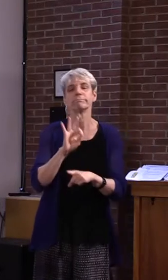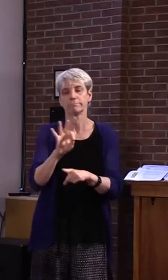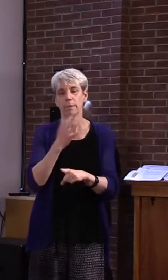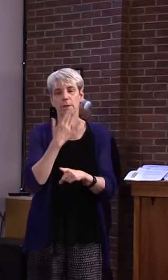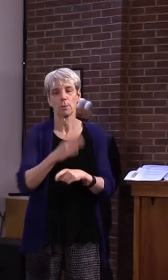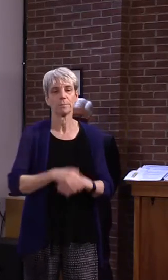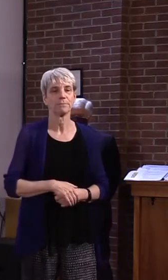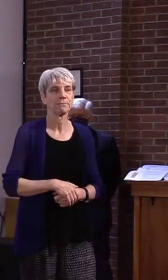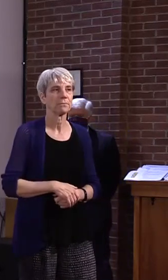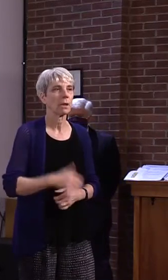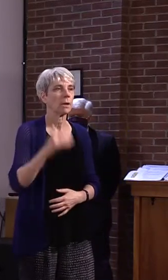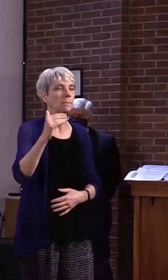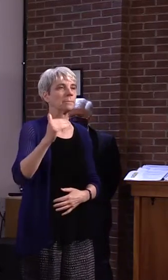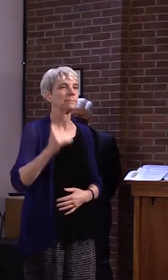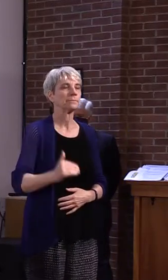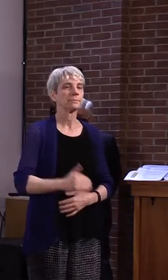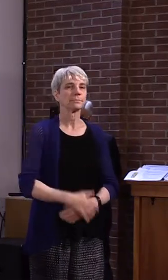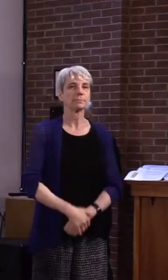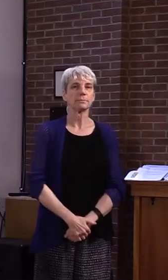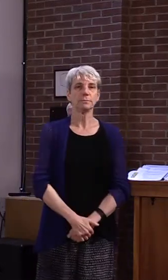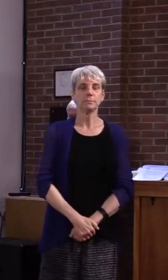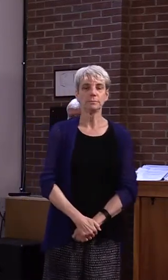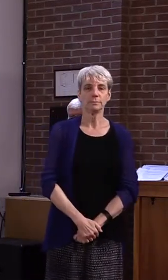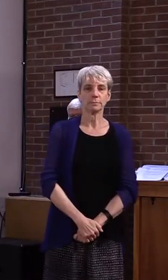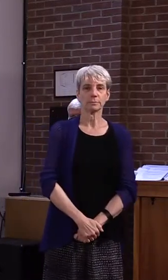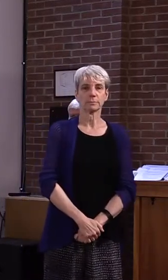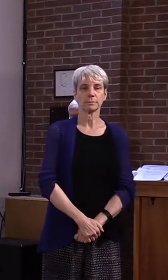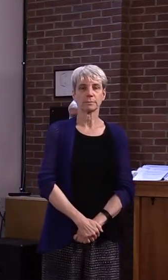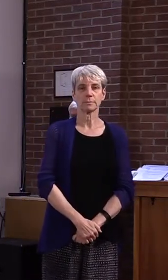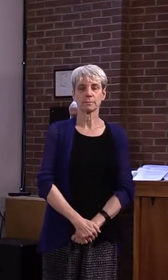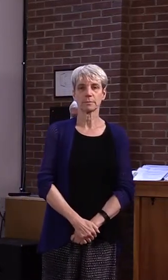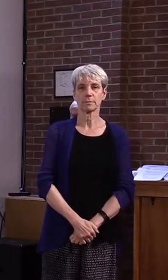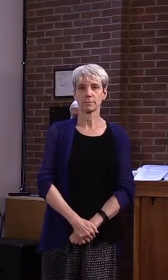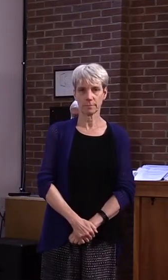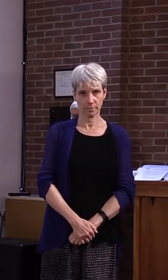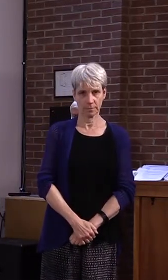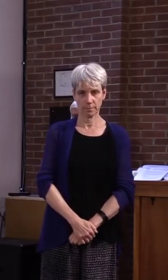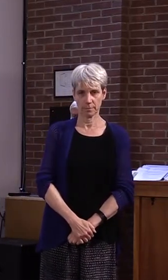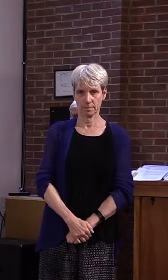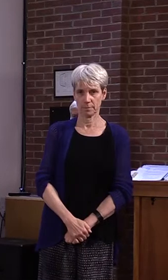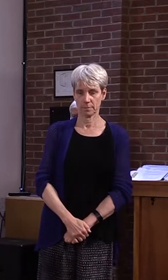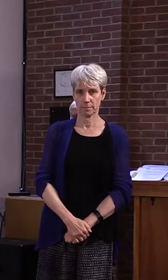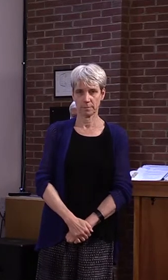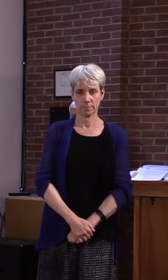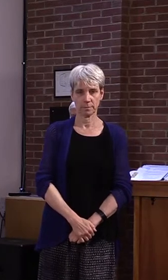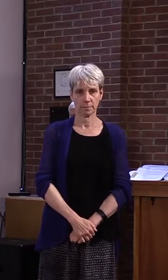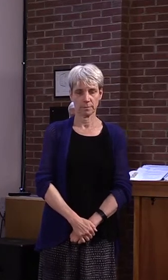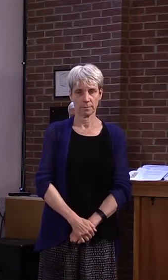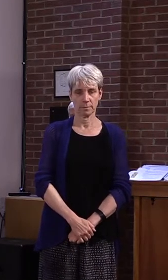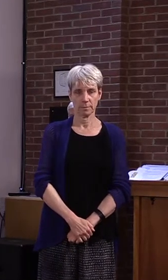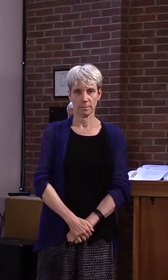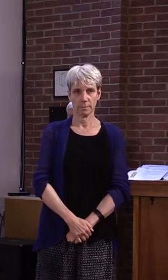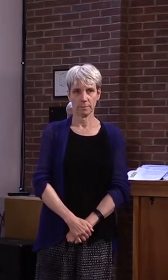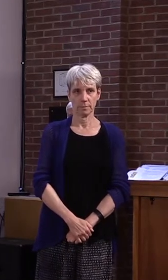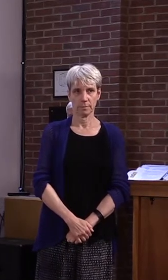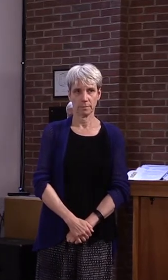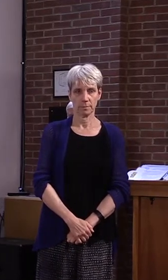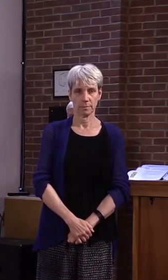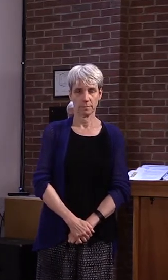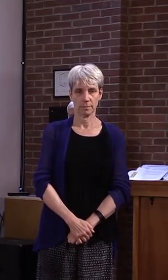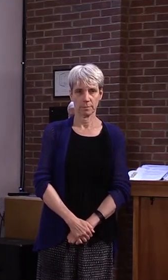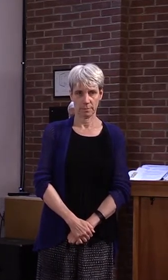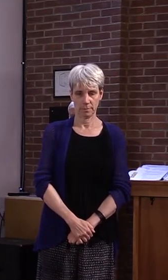Aaron, BT Digger. Uh, I should